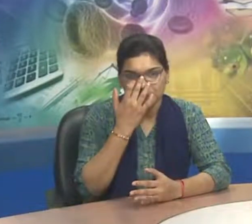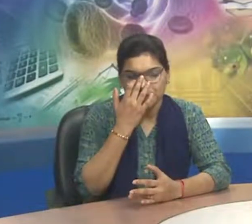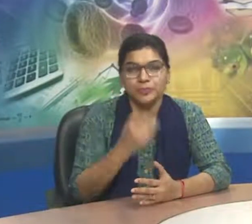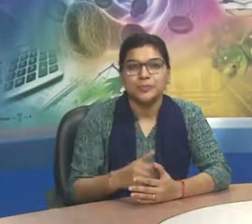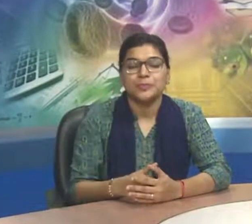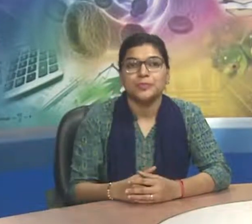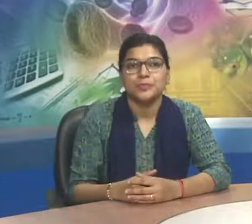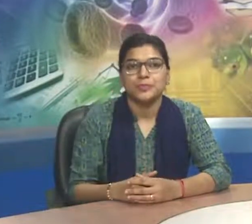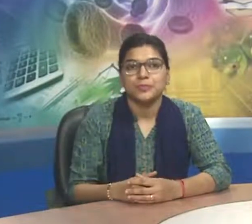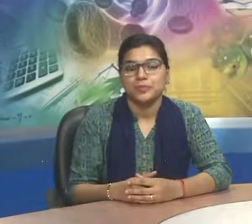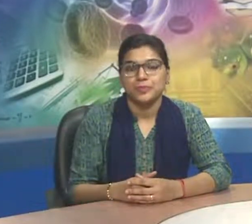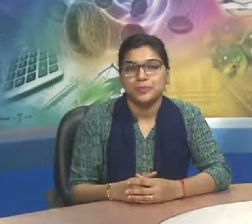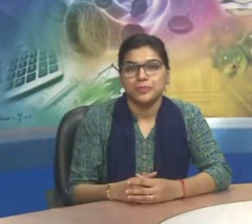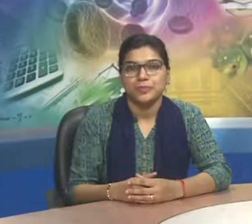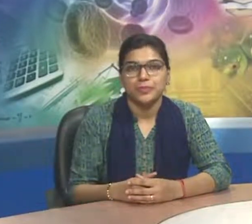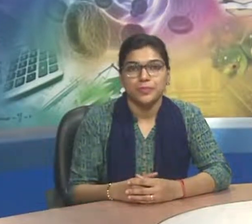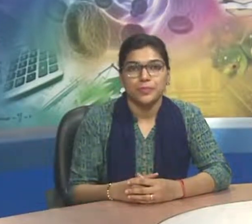the microorganisms.